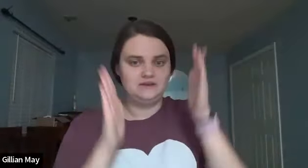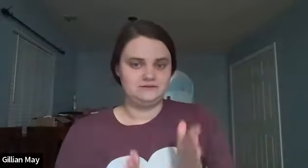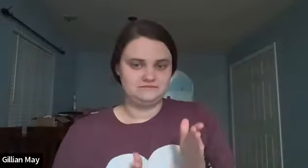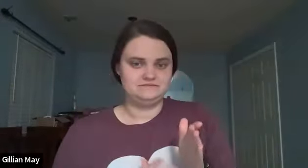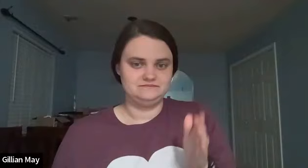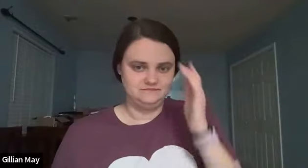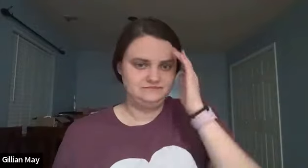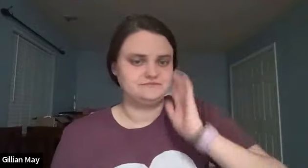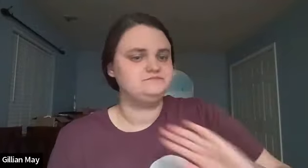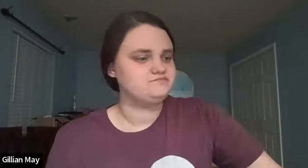lawyer.